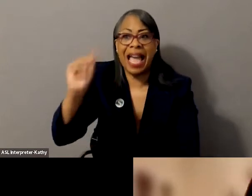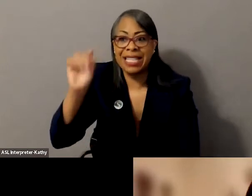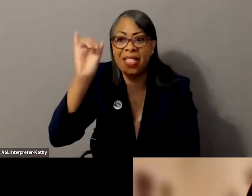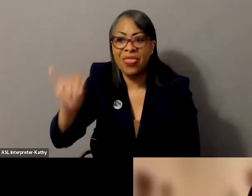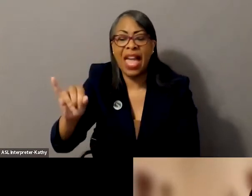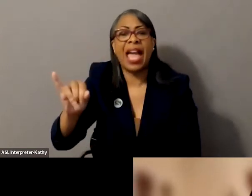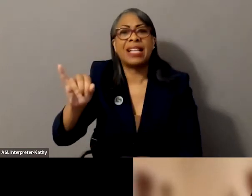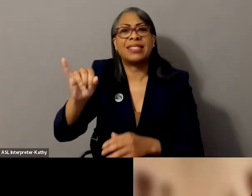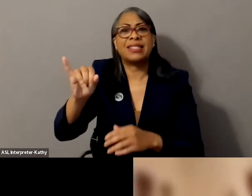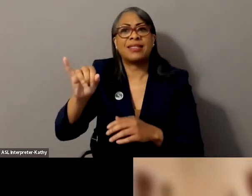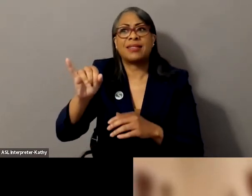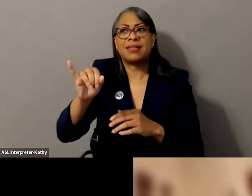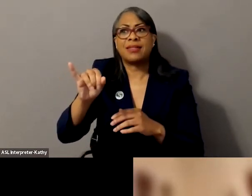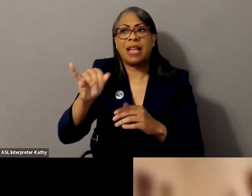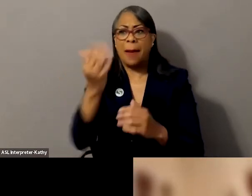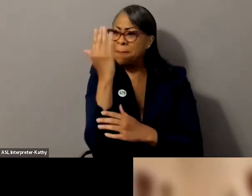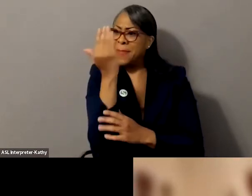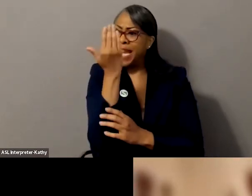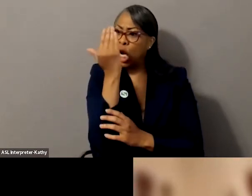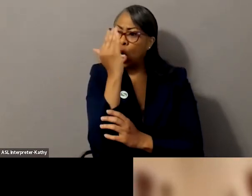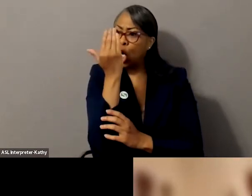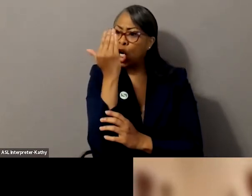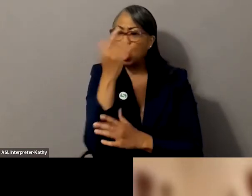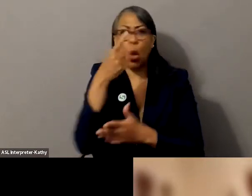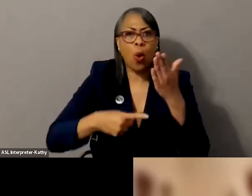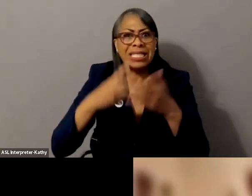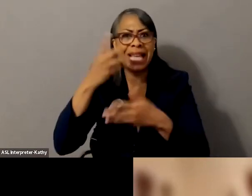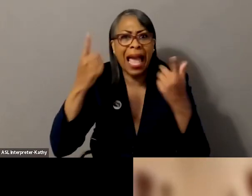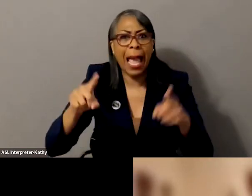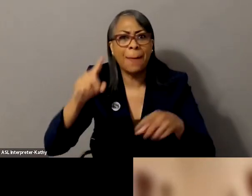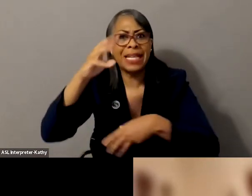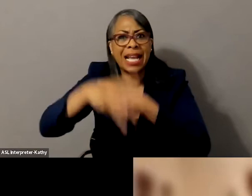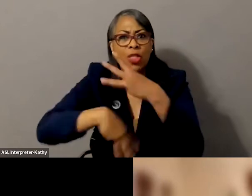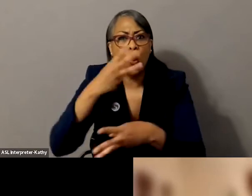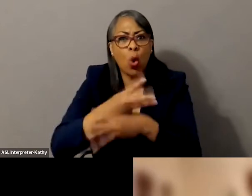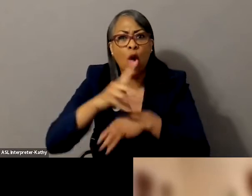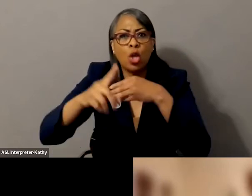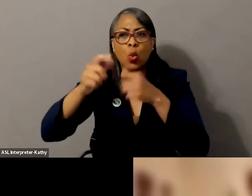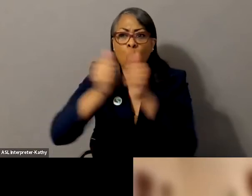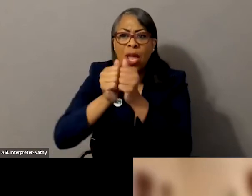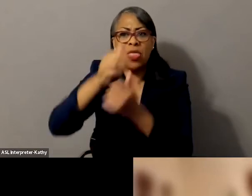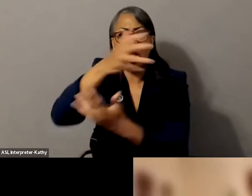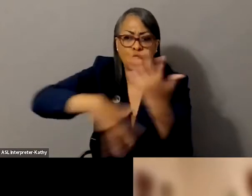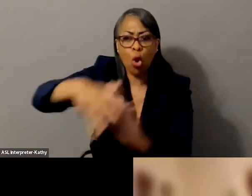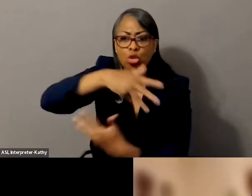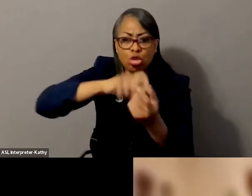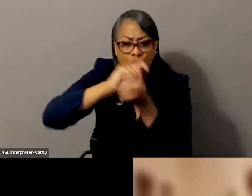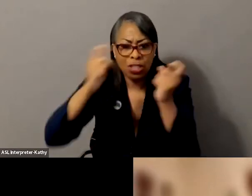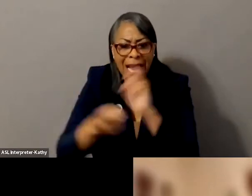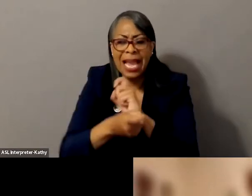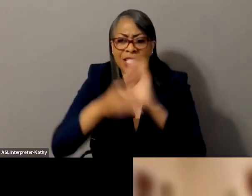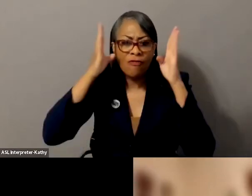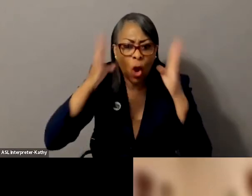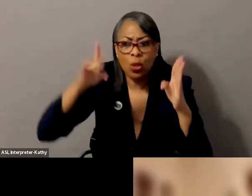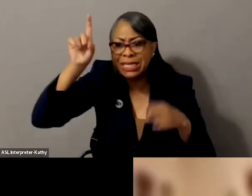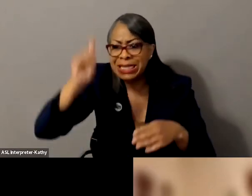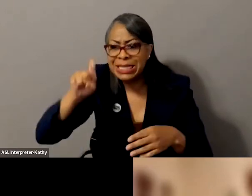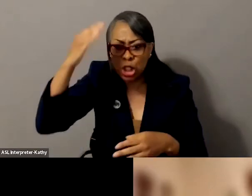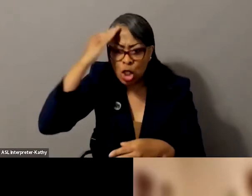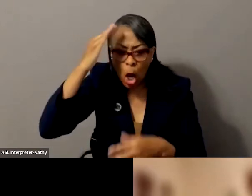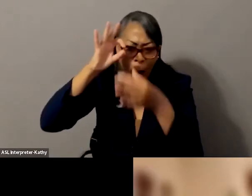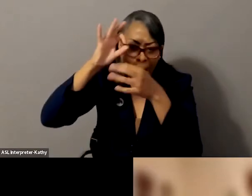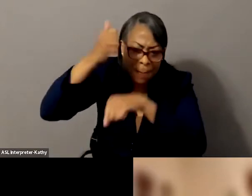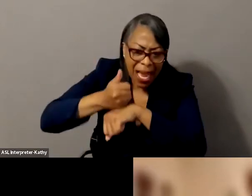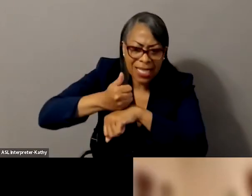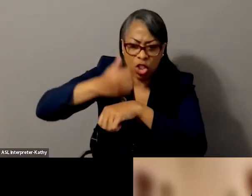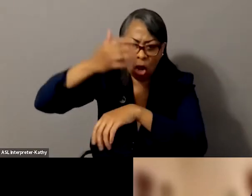of what is happening in the world, the social change, the focus, the need to know based on evidence. It is